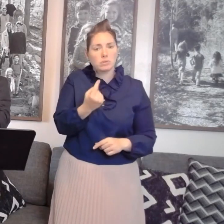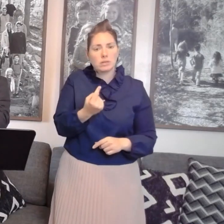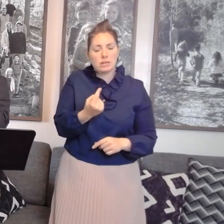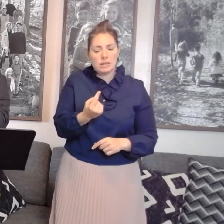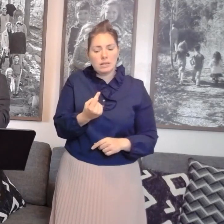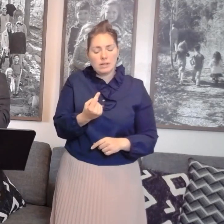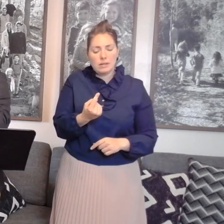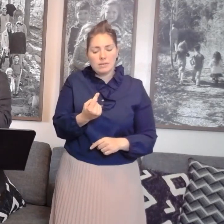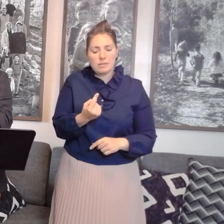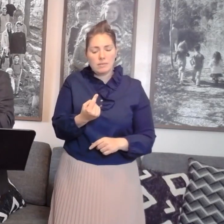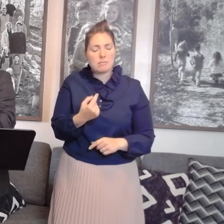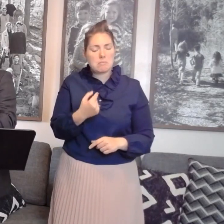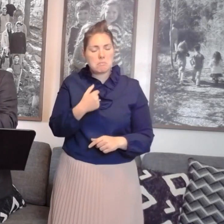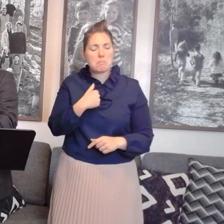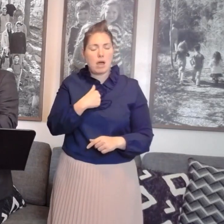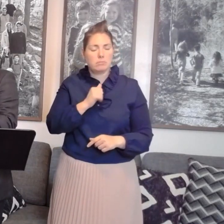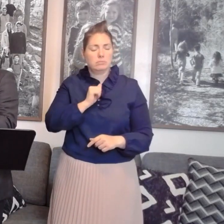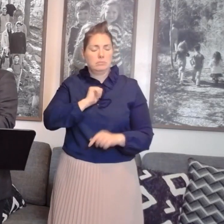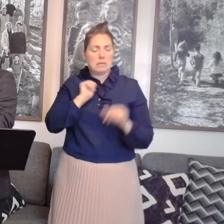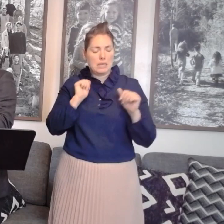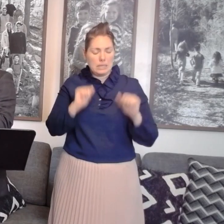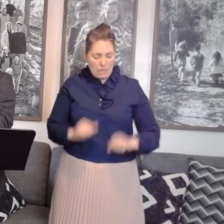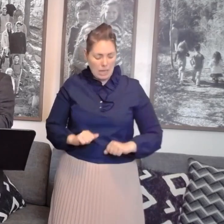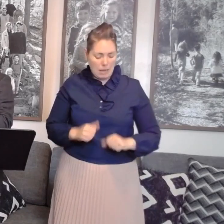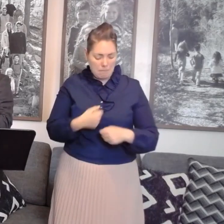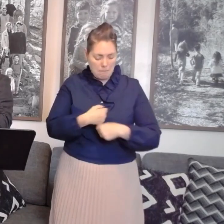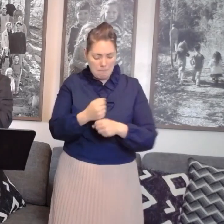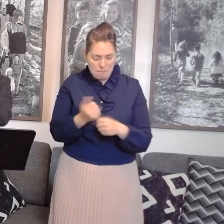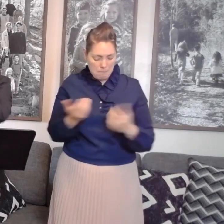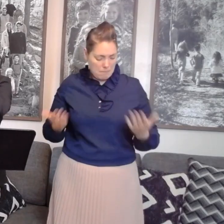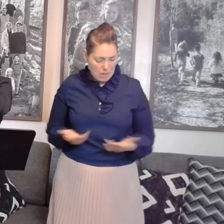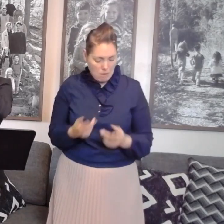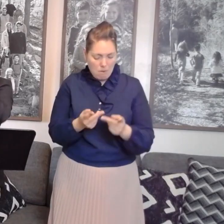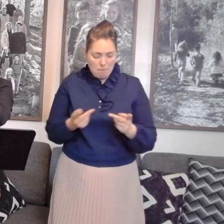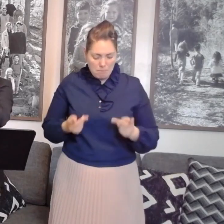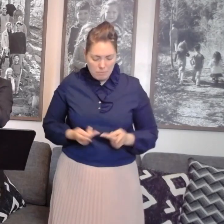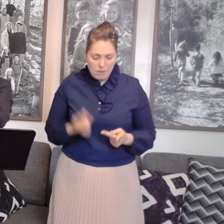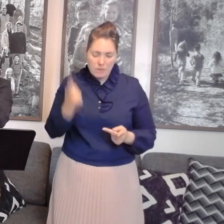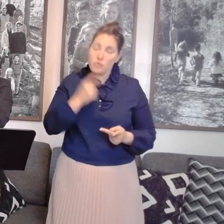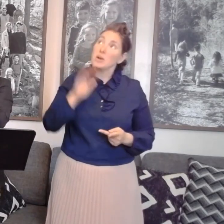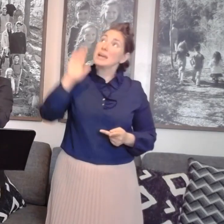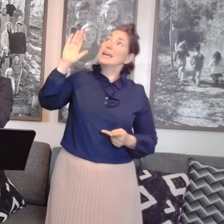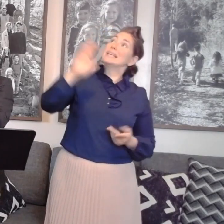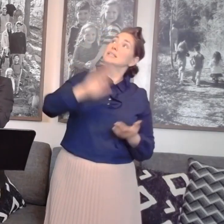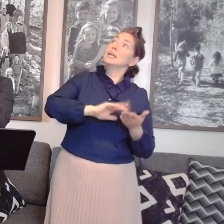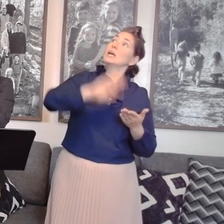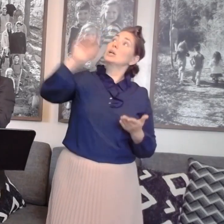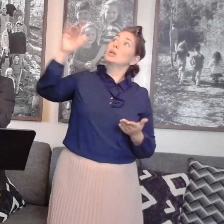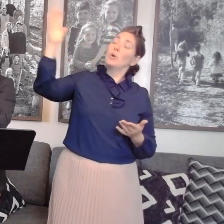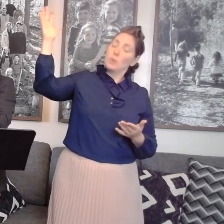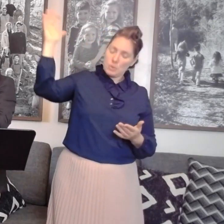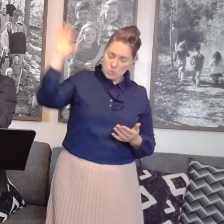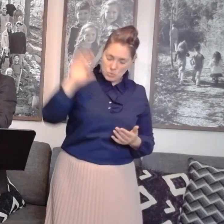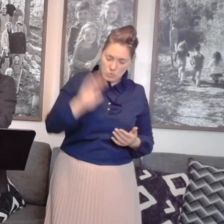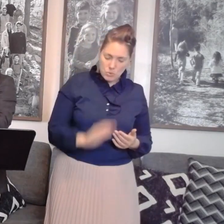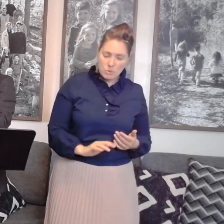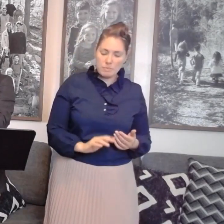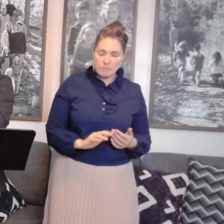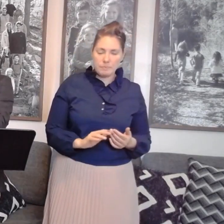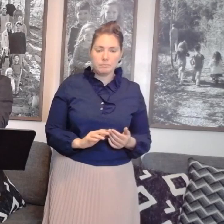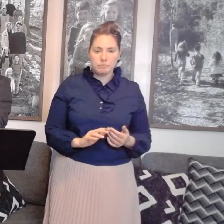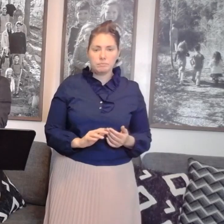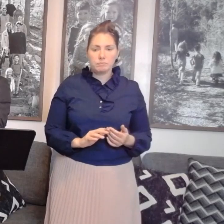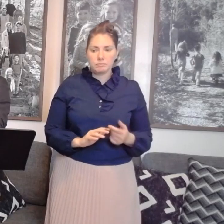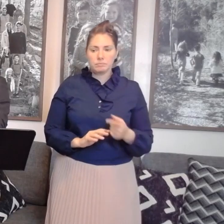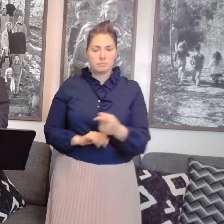I can build God a place where His glory can dwell.